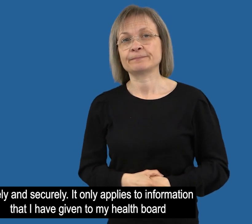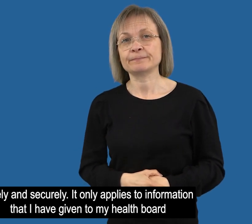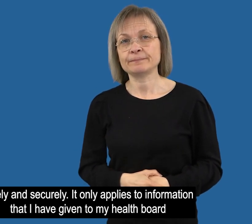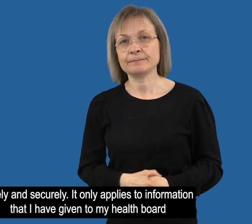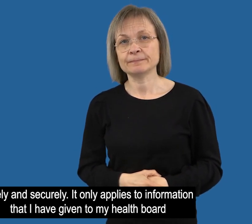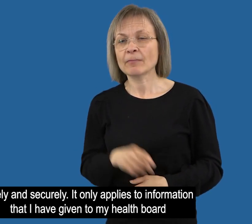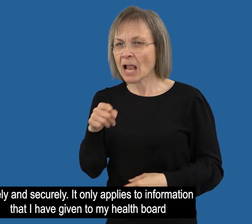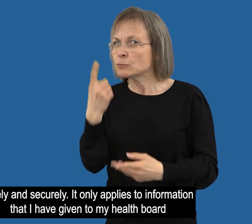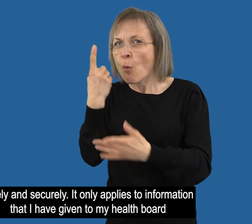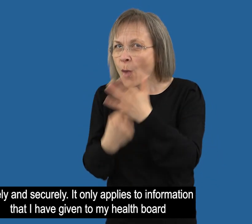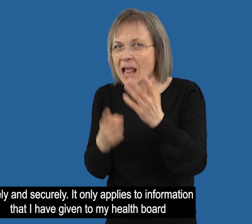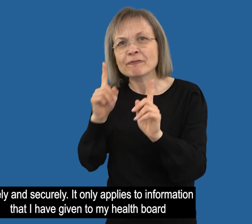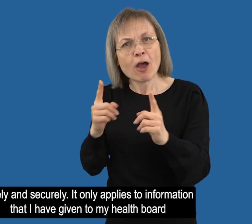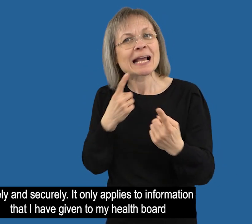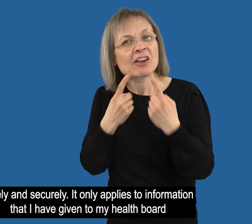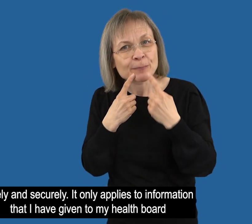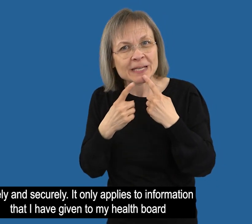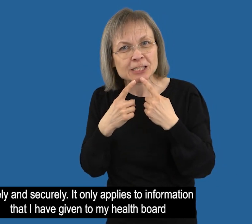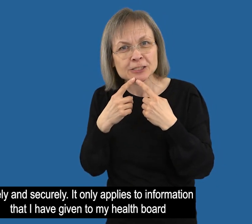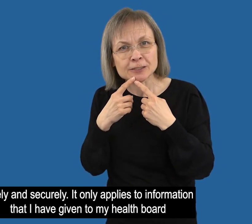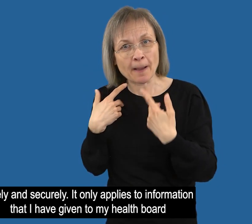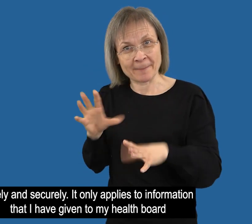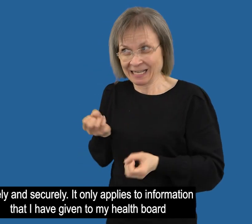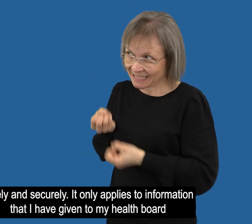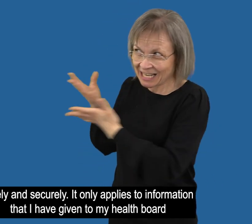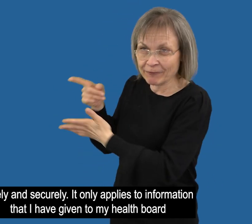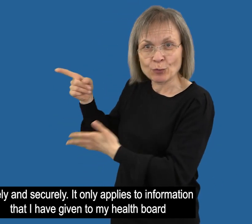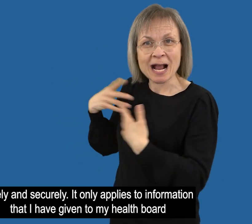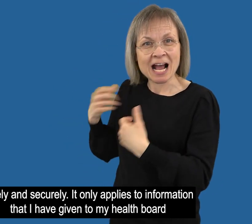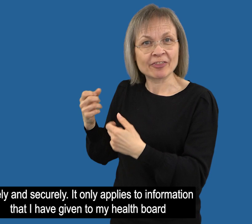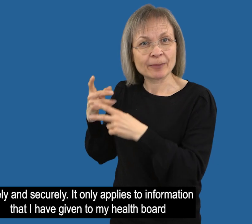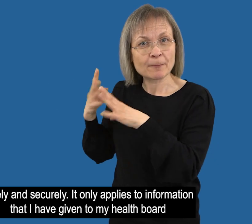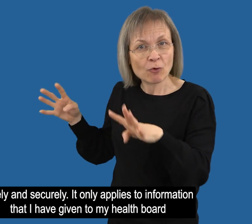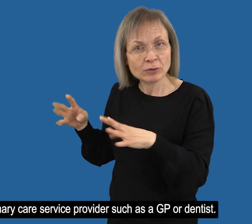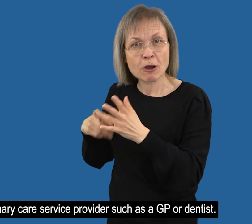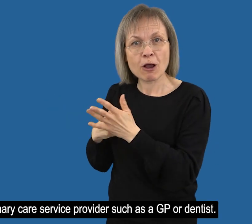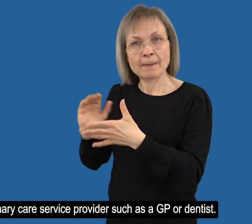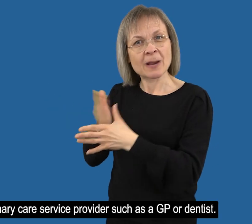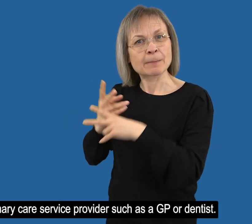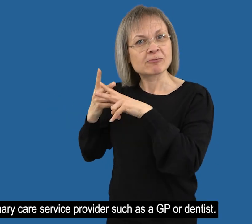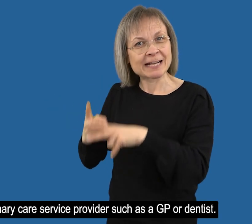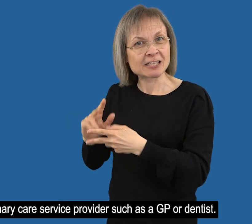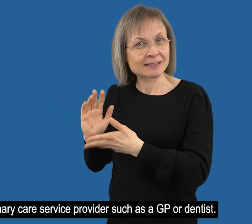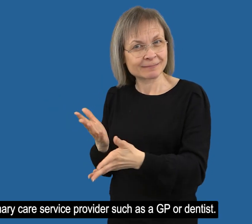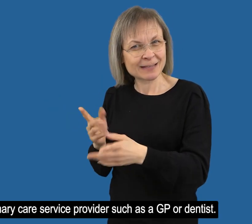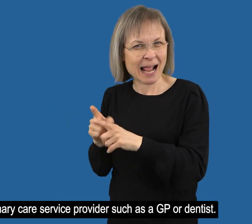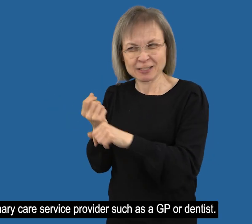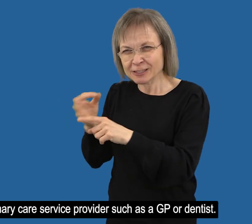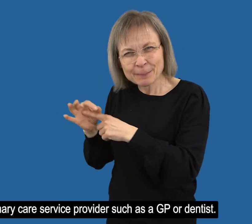It only applies to information that I have given to my health board or a primary care service provider, such as a GP or